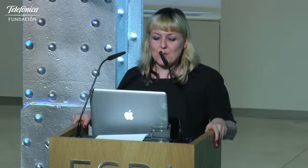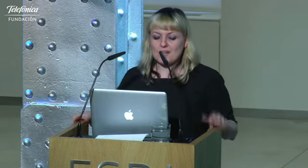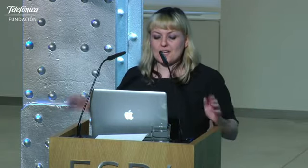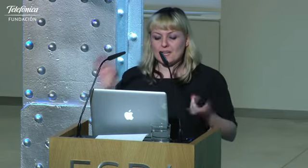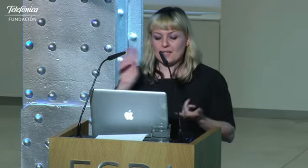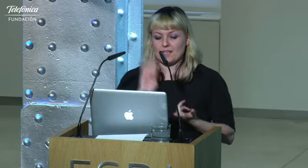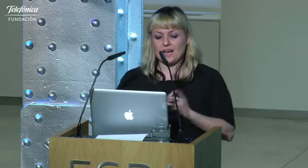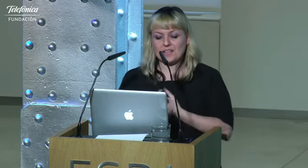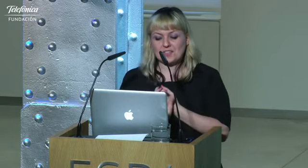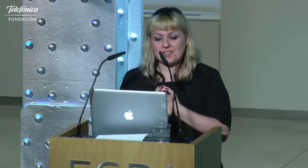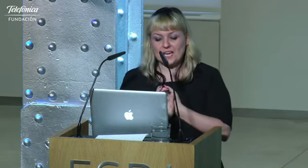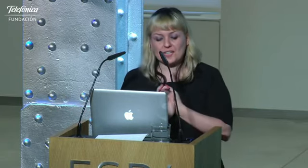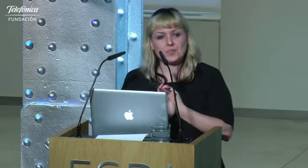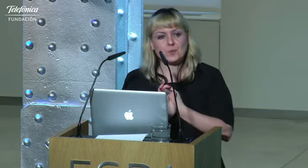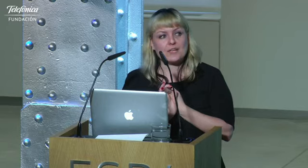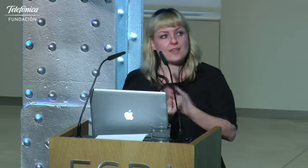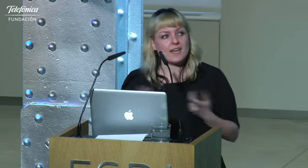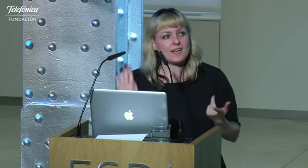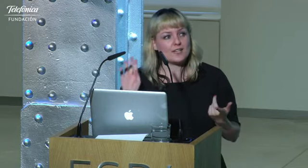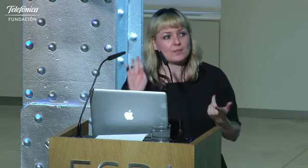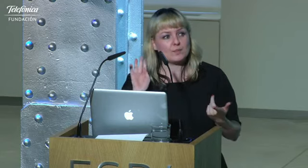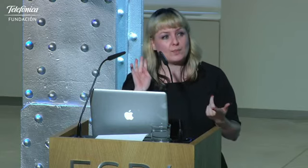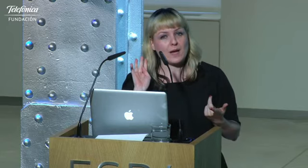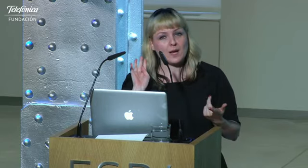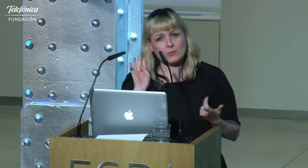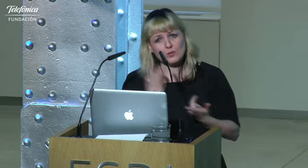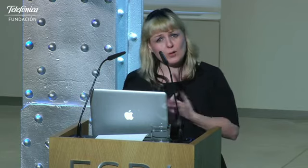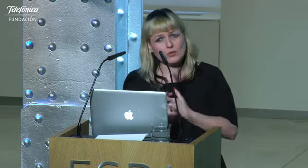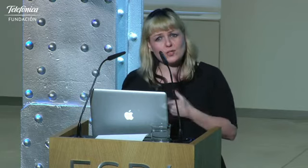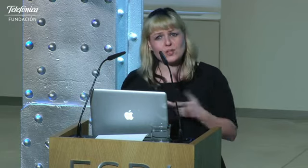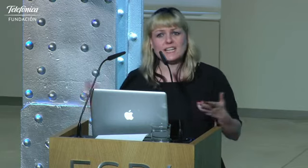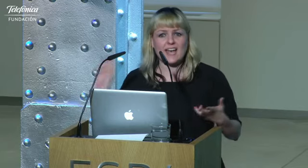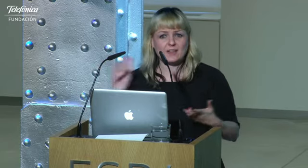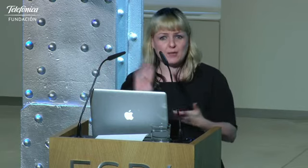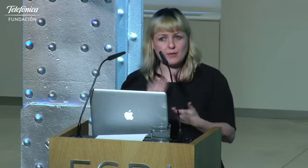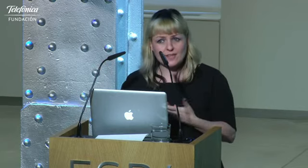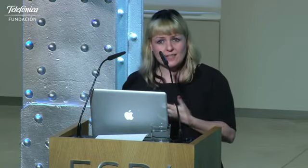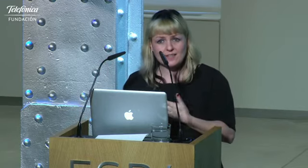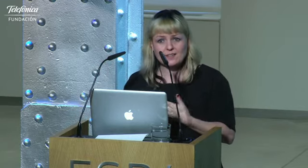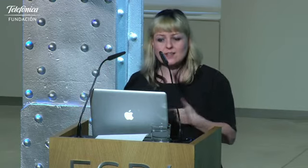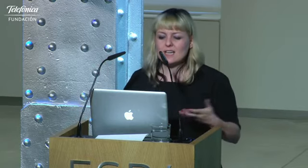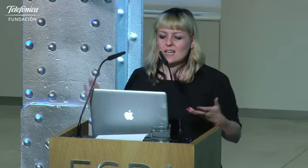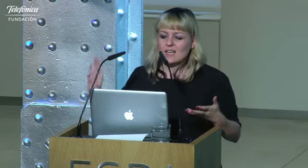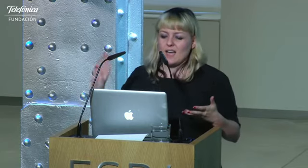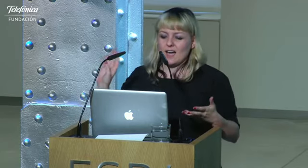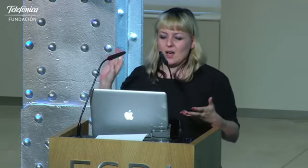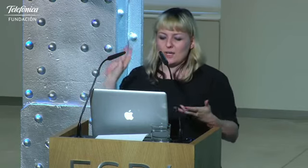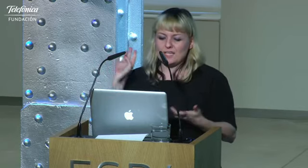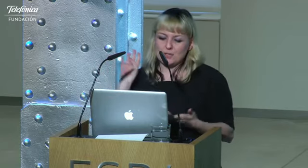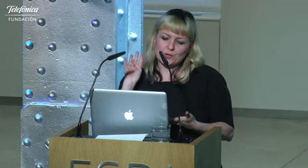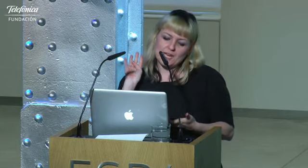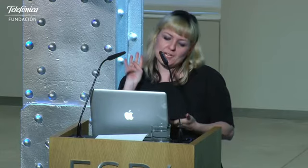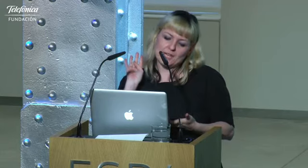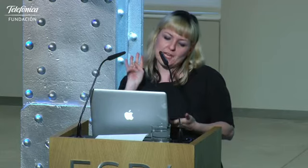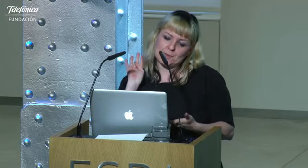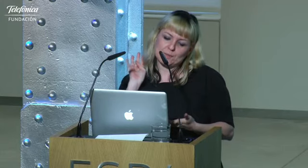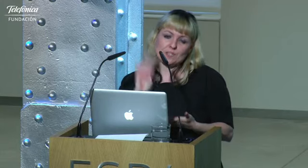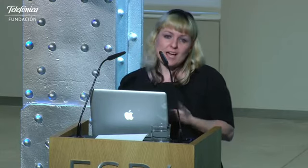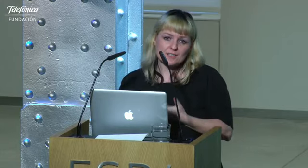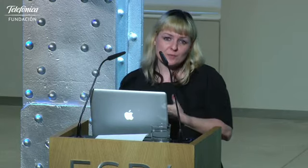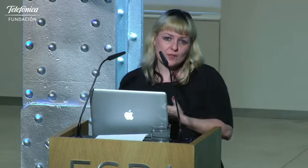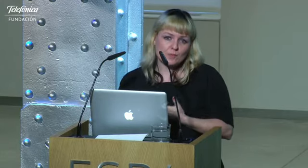that one, the artist started with a book of poetry and then theatre. He created